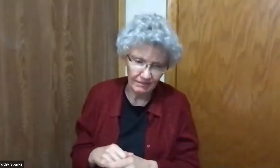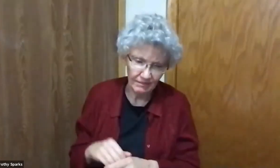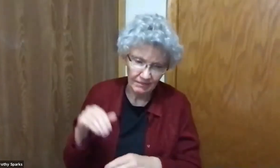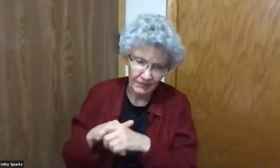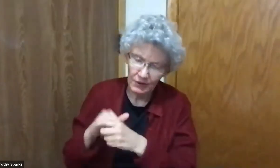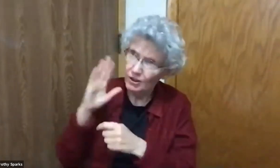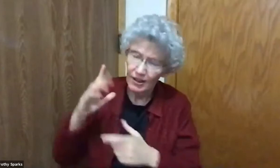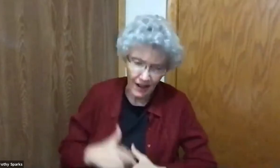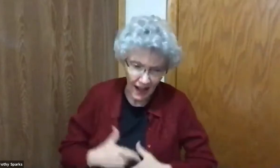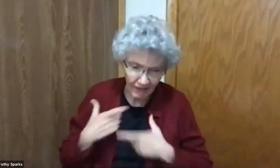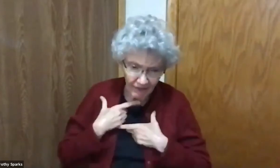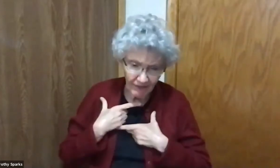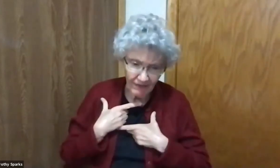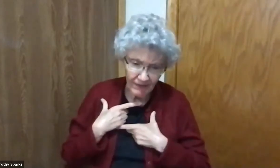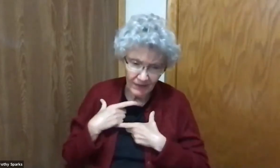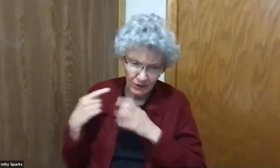Good teacher,